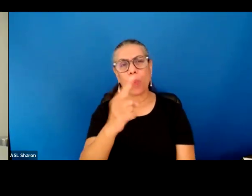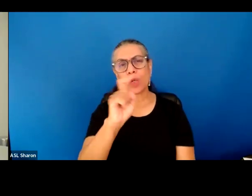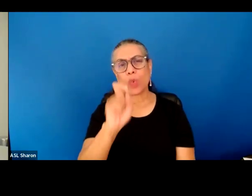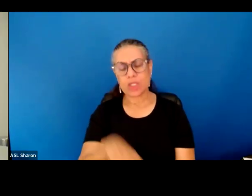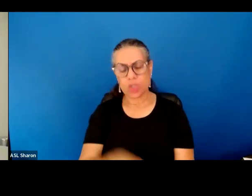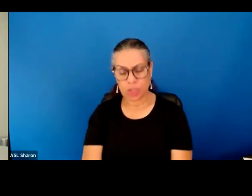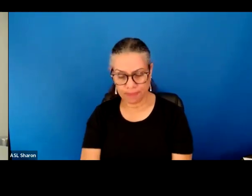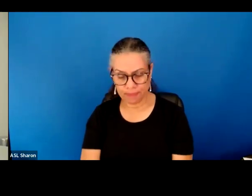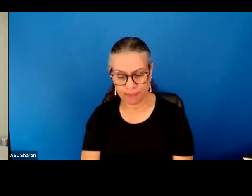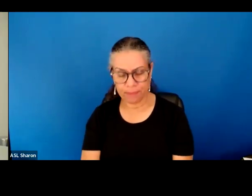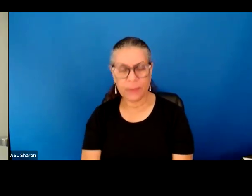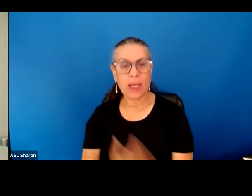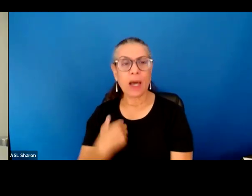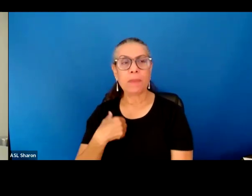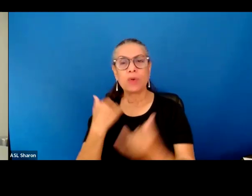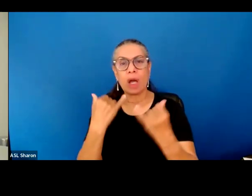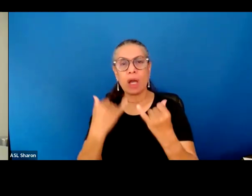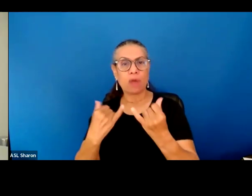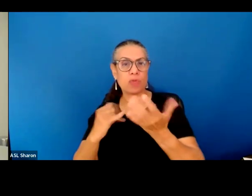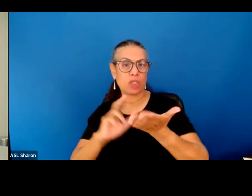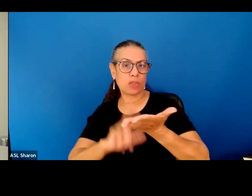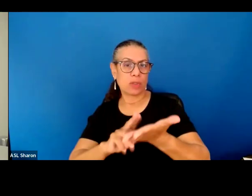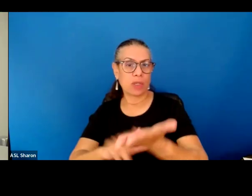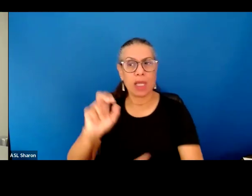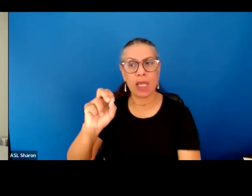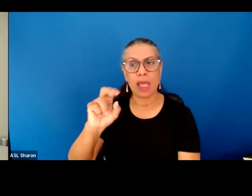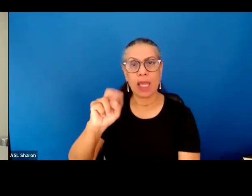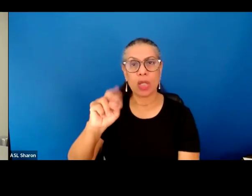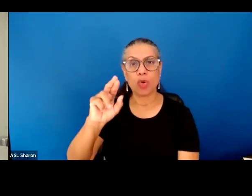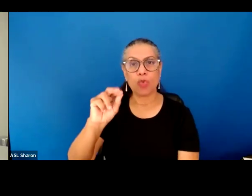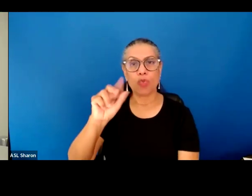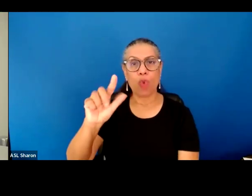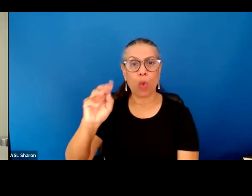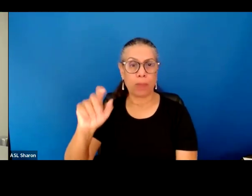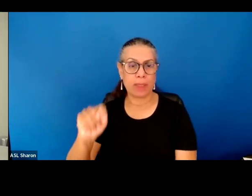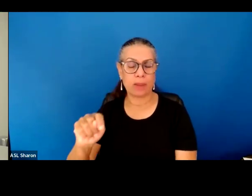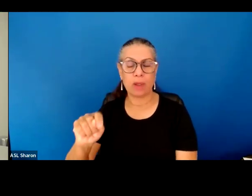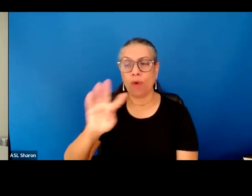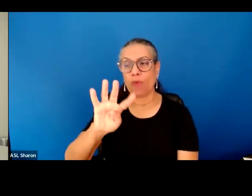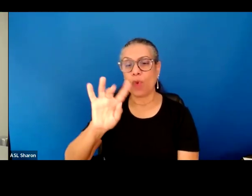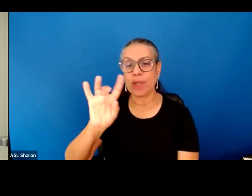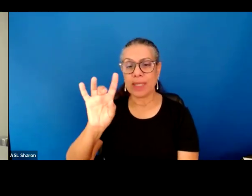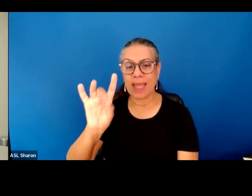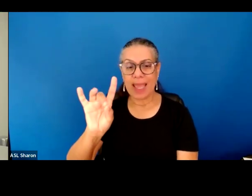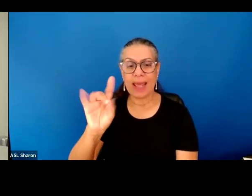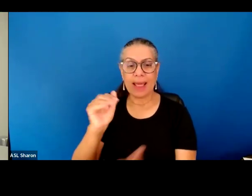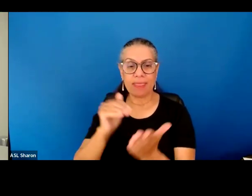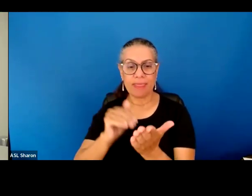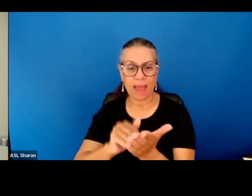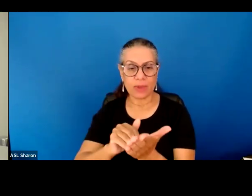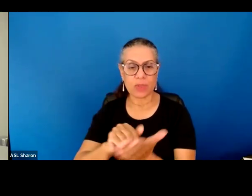the enrollment thus far, which we know is evolving, the 48,128. Is